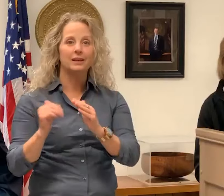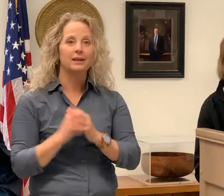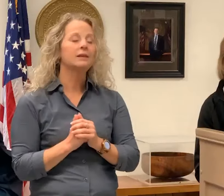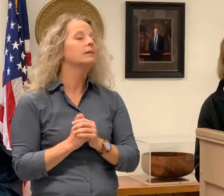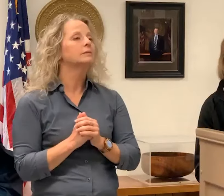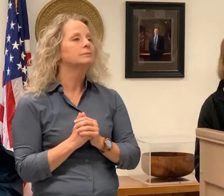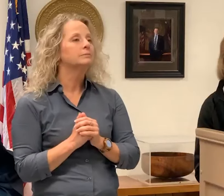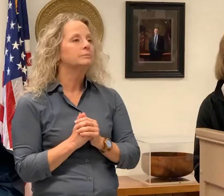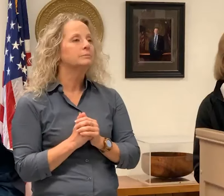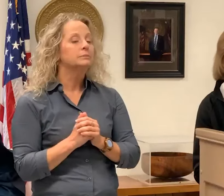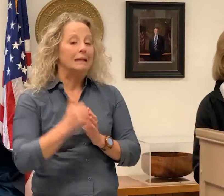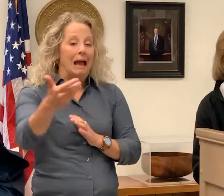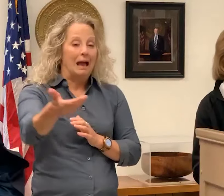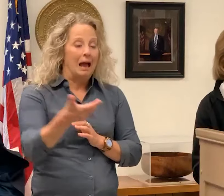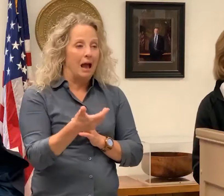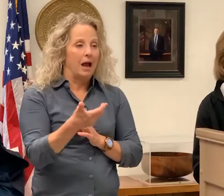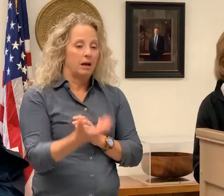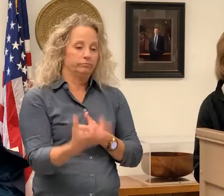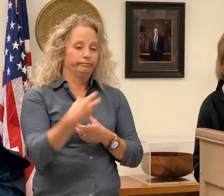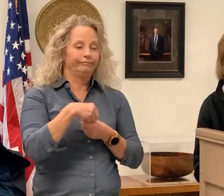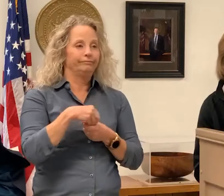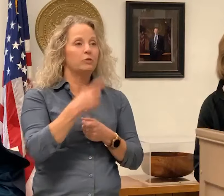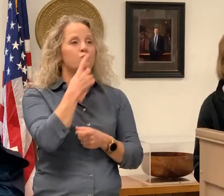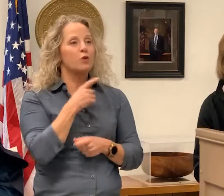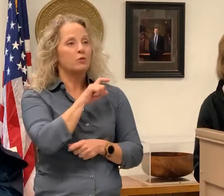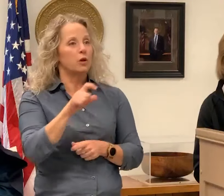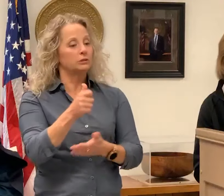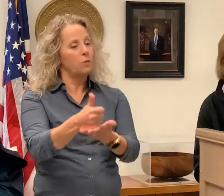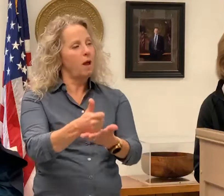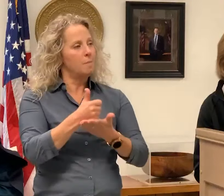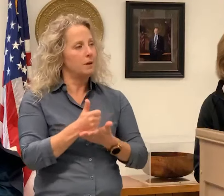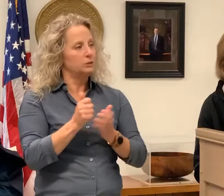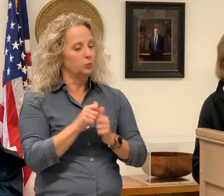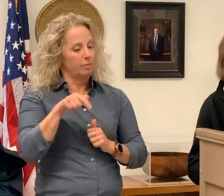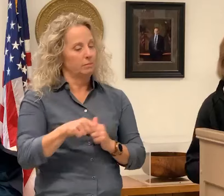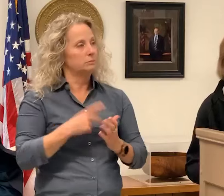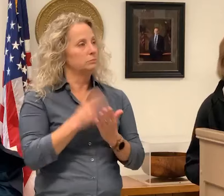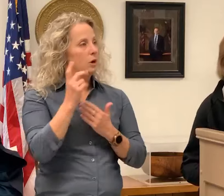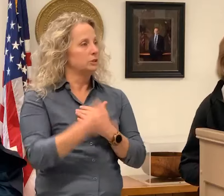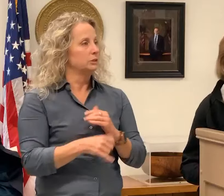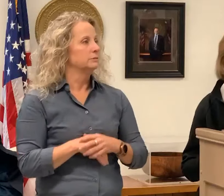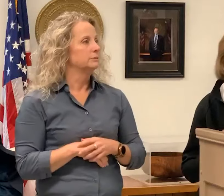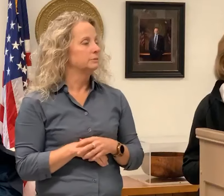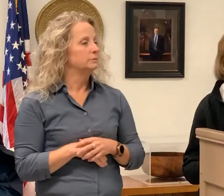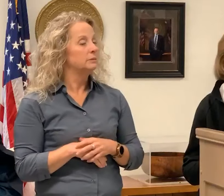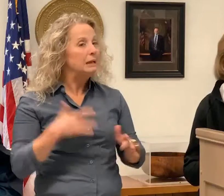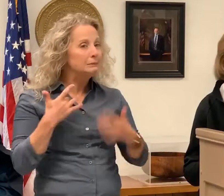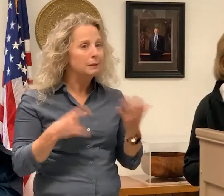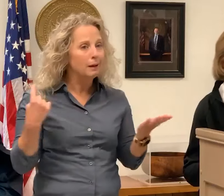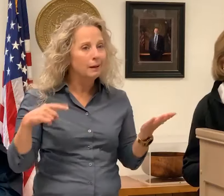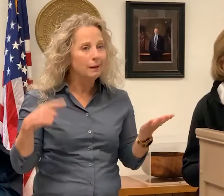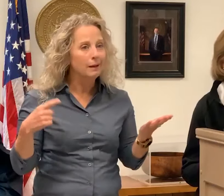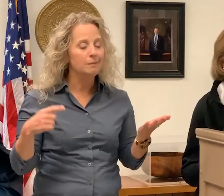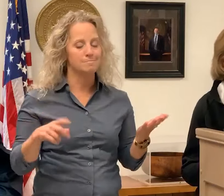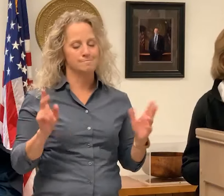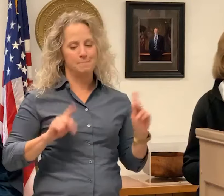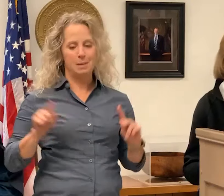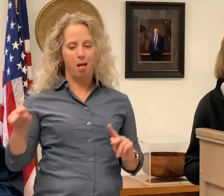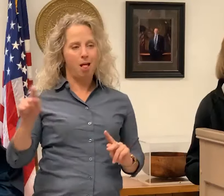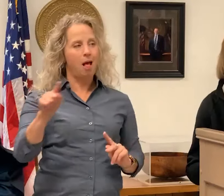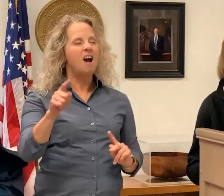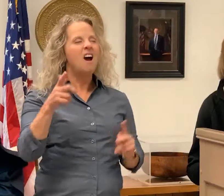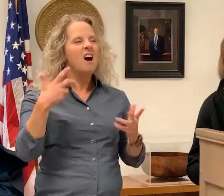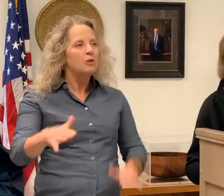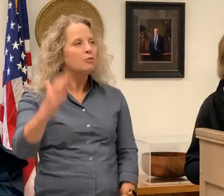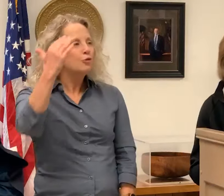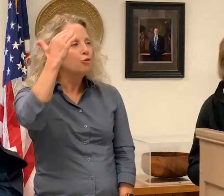be able to be employees of the Red Cross to help us with this project. And the reason I'm excited about it is these people know